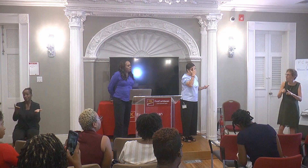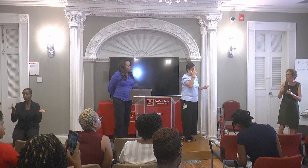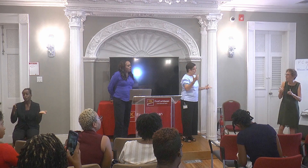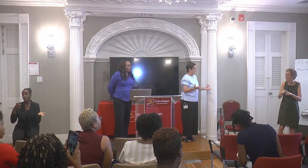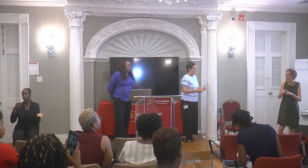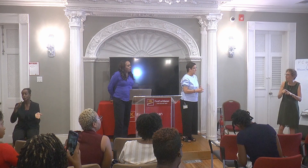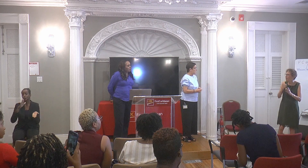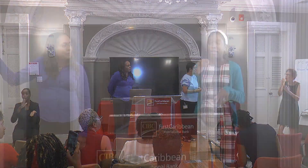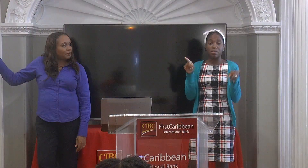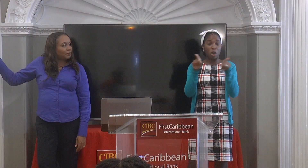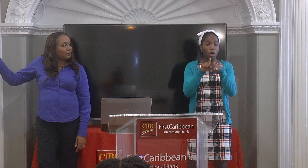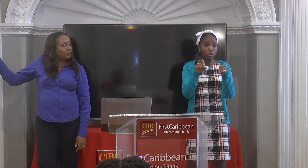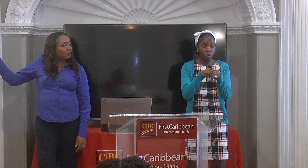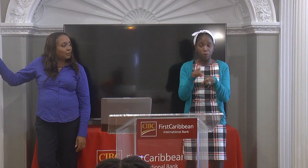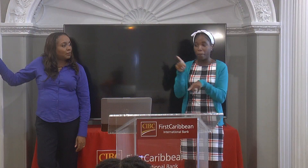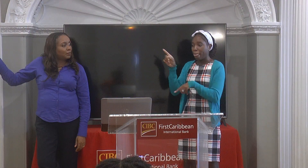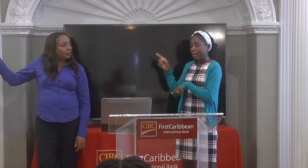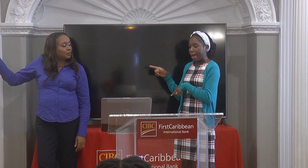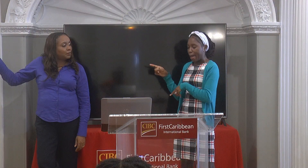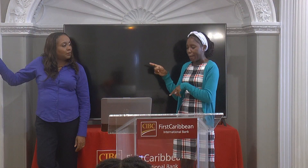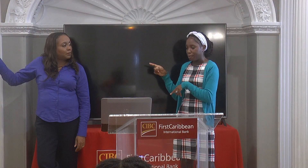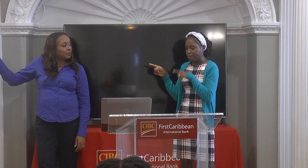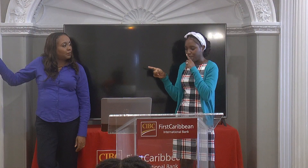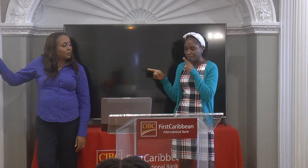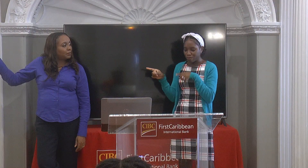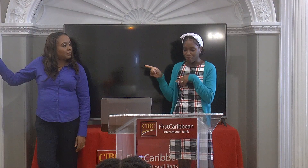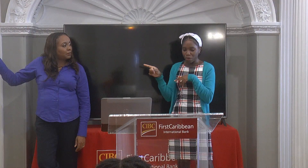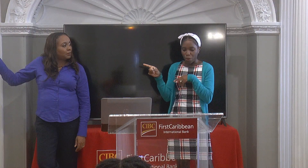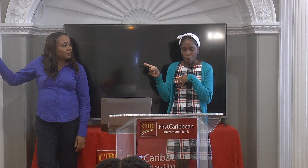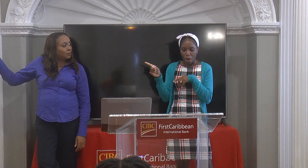with your education department. Also,